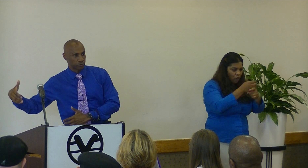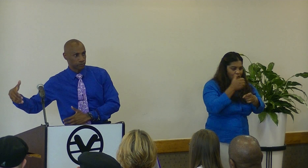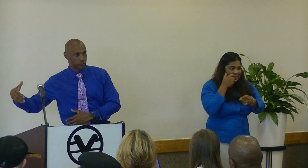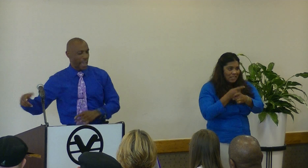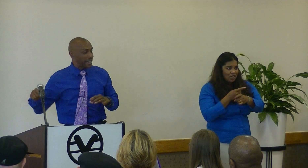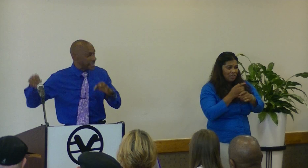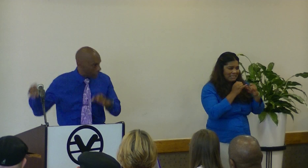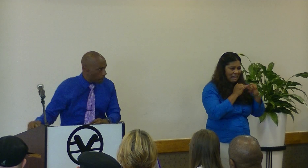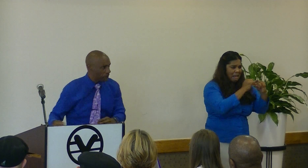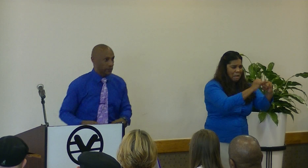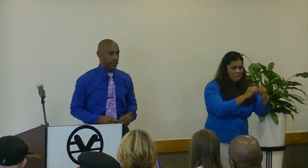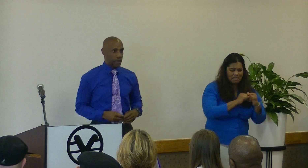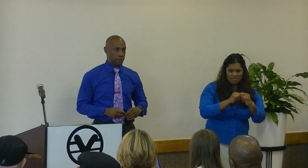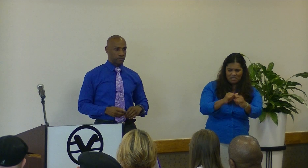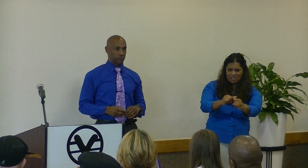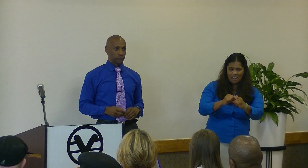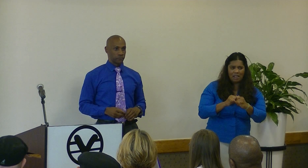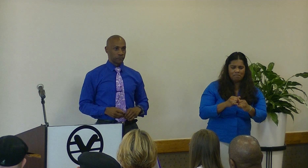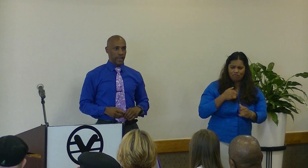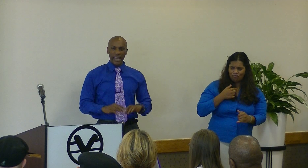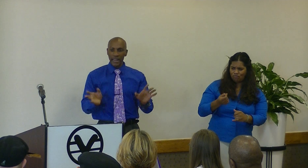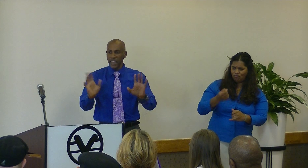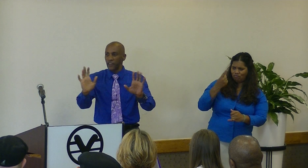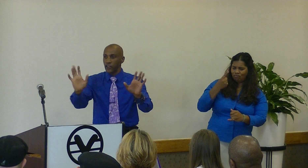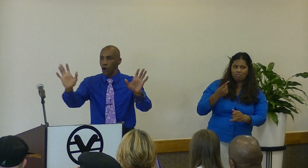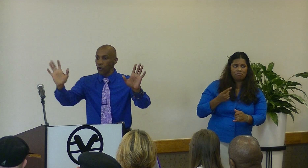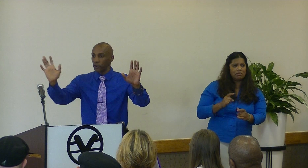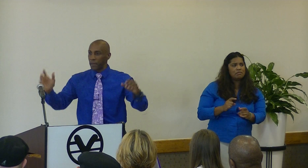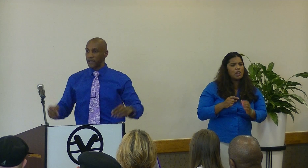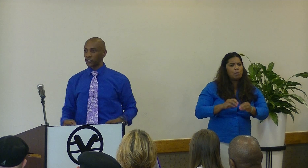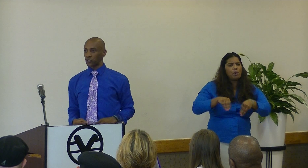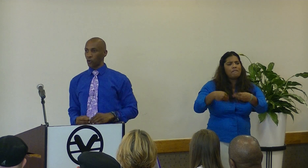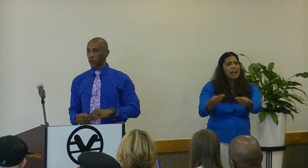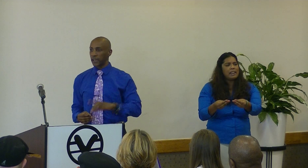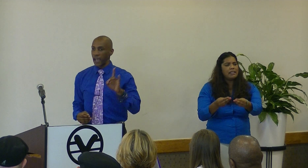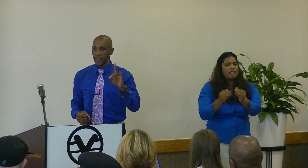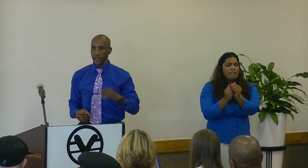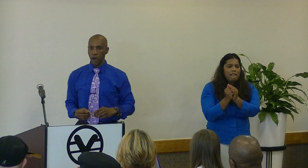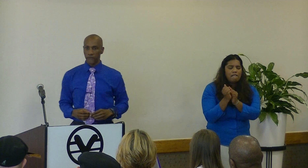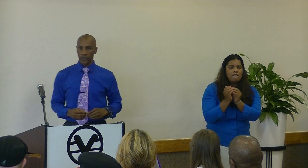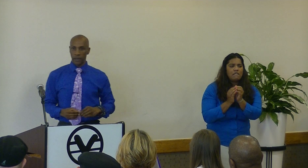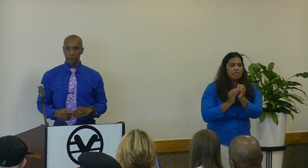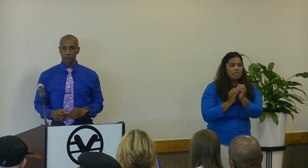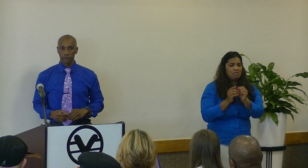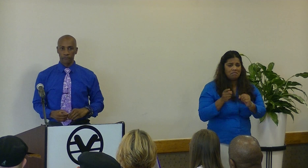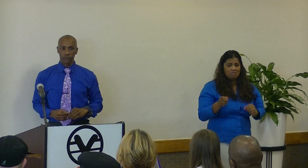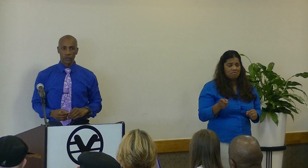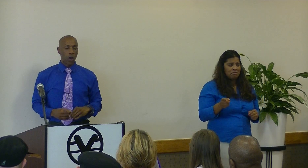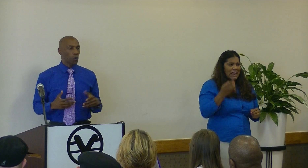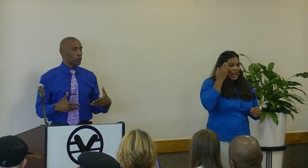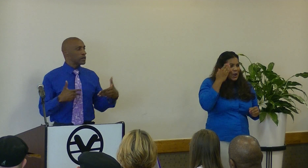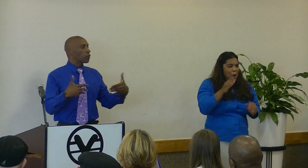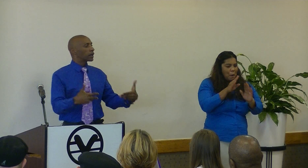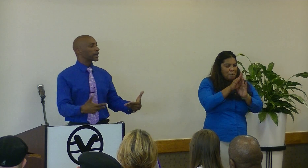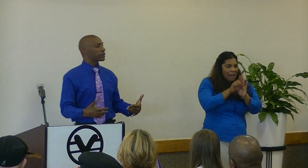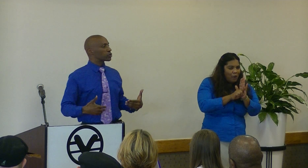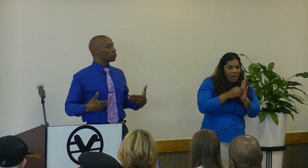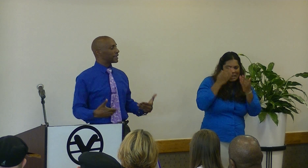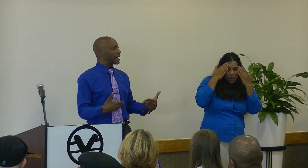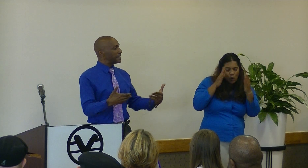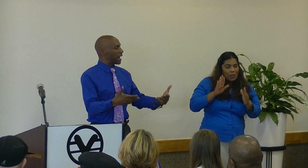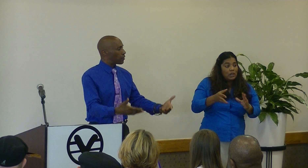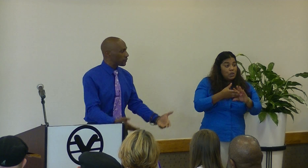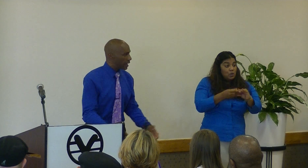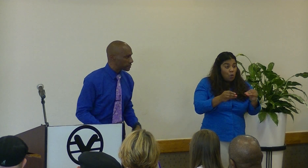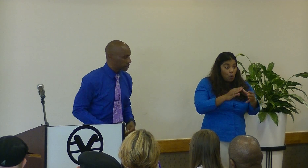you. And he comforted him. He didn't even know the man's story, and he comforted him. Are we willing